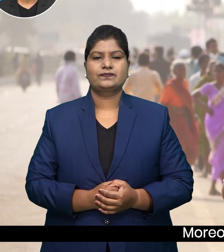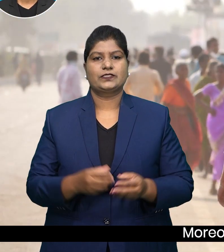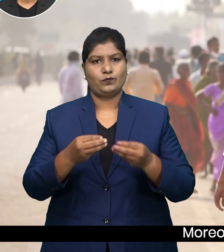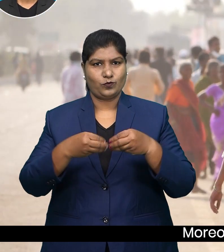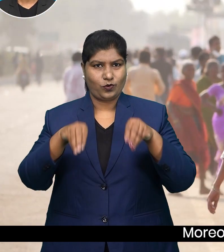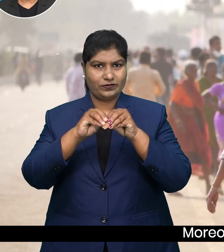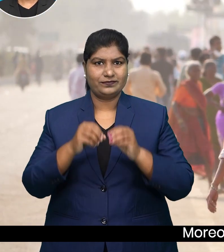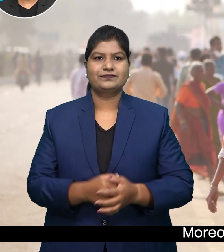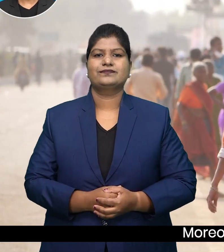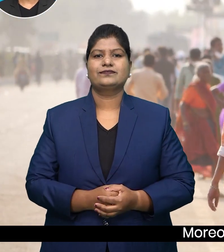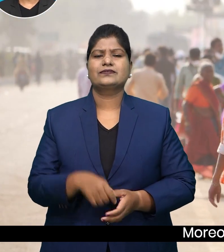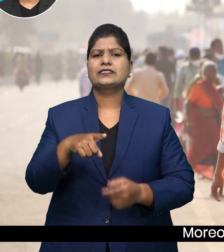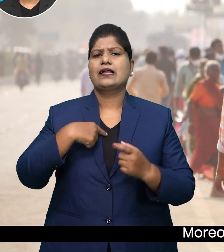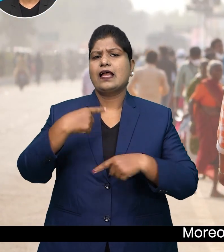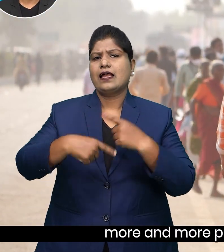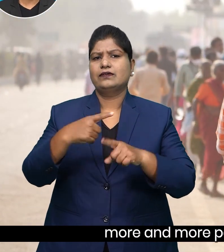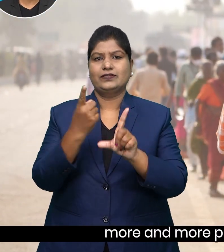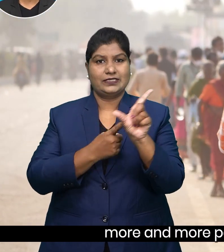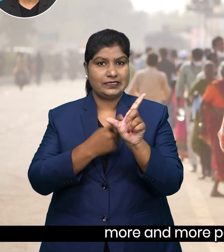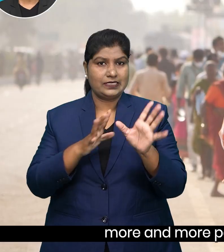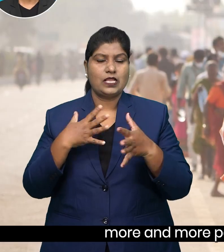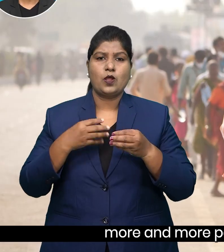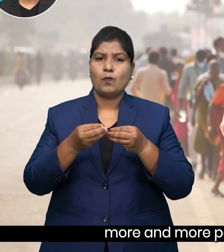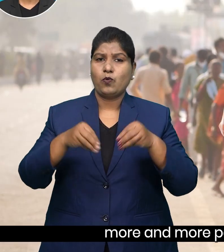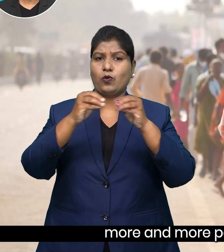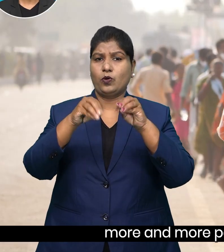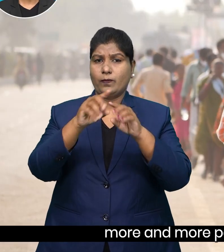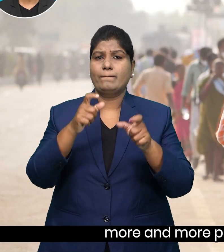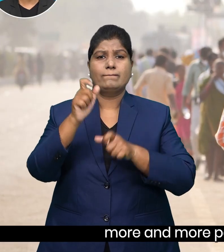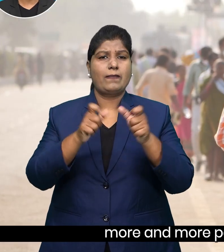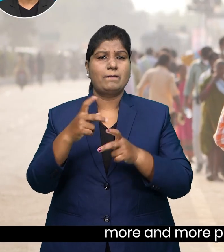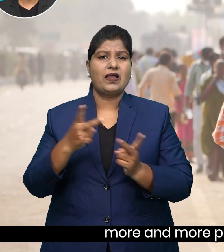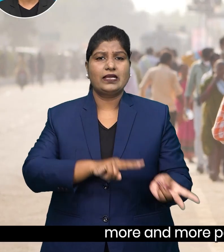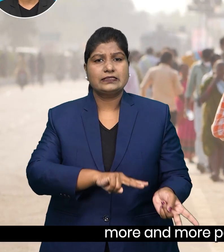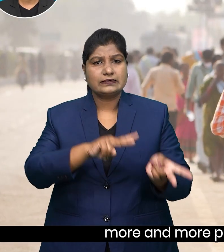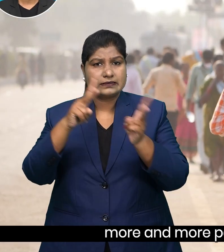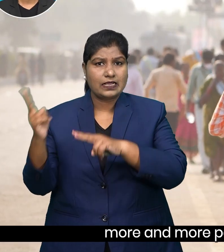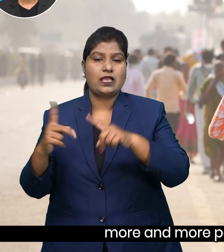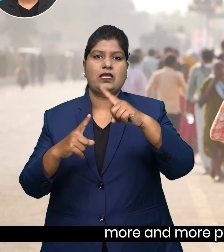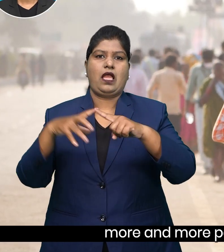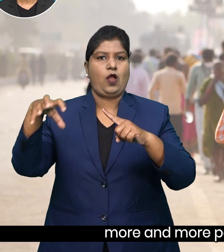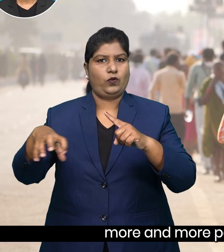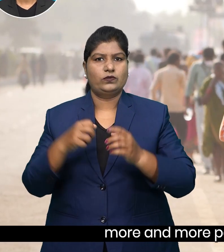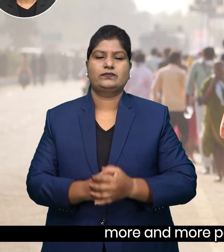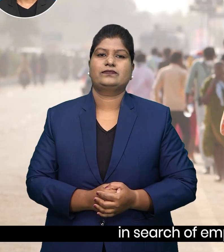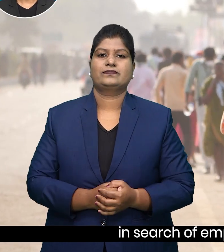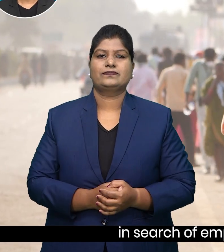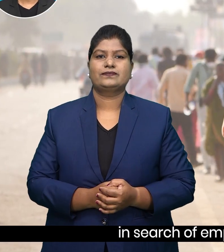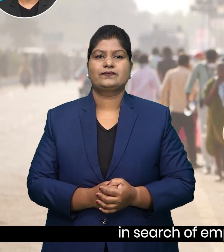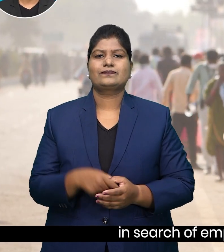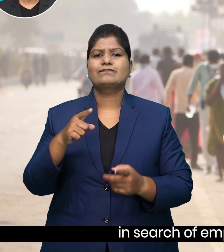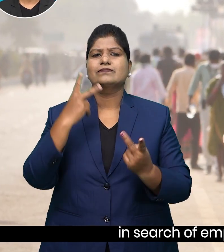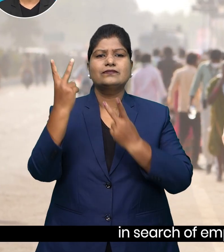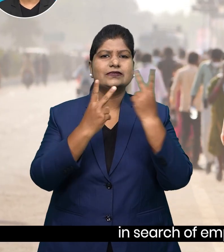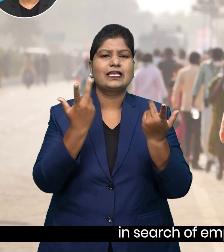Moreover, every year, more and more people are shifting to towns in search